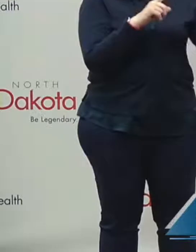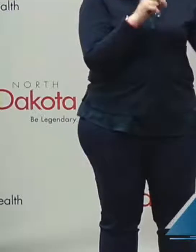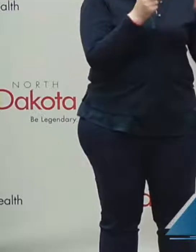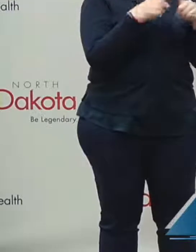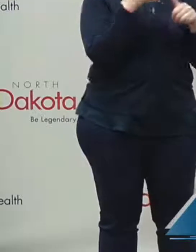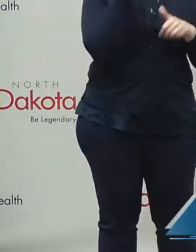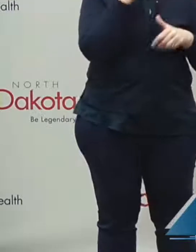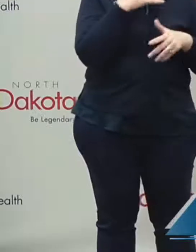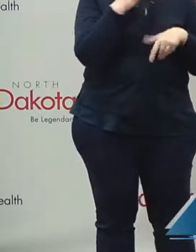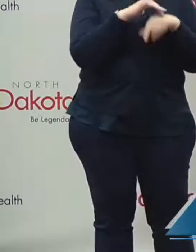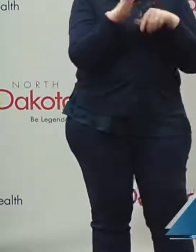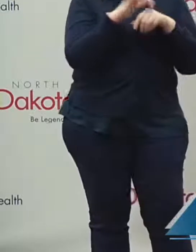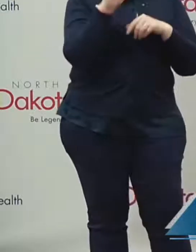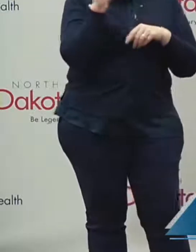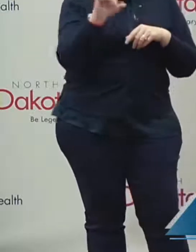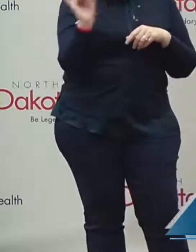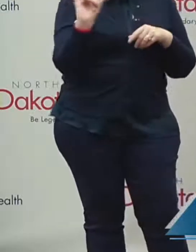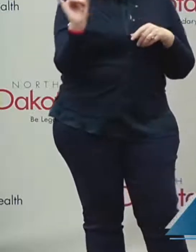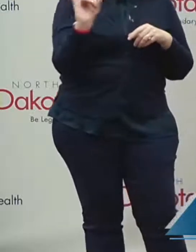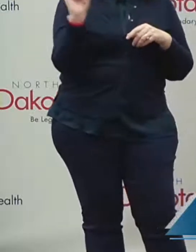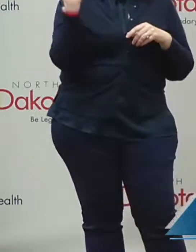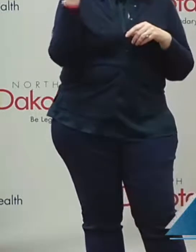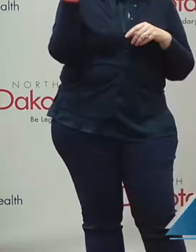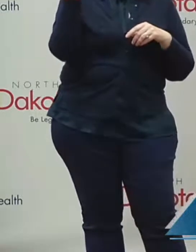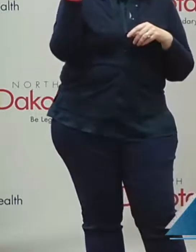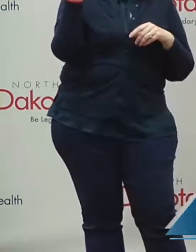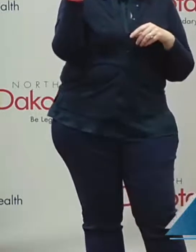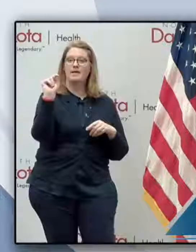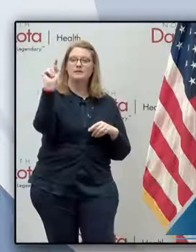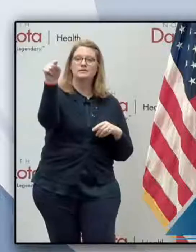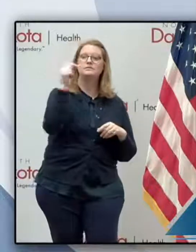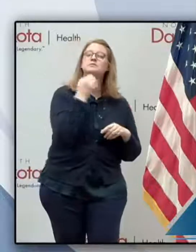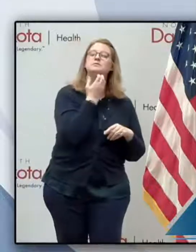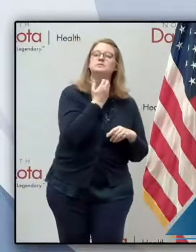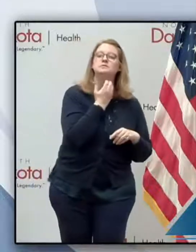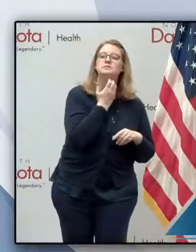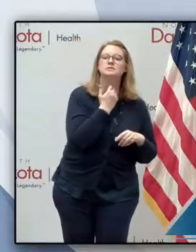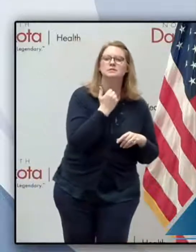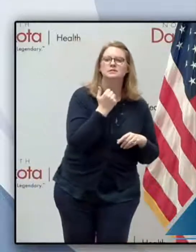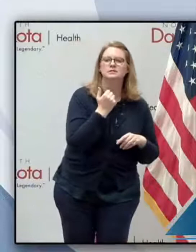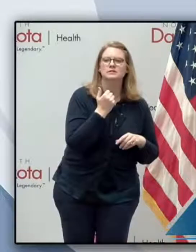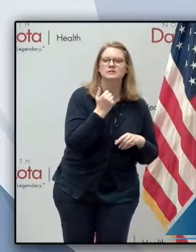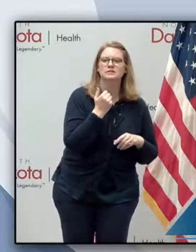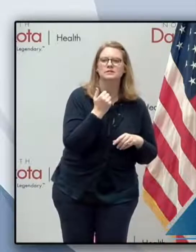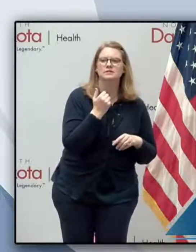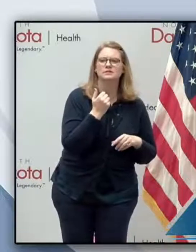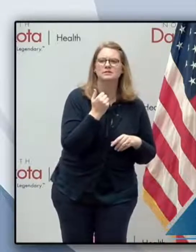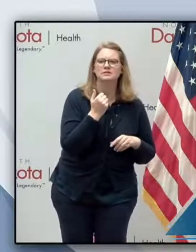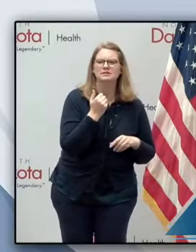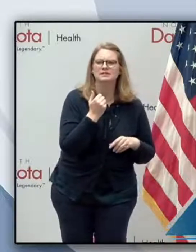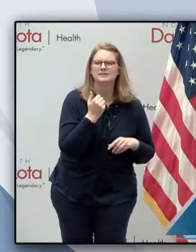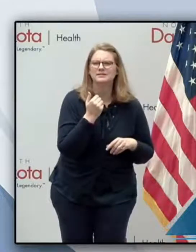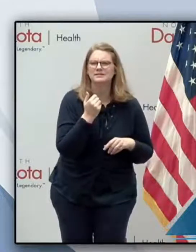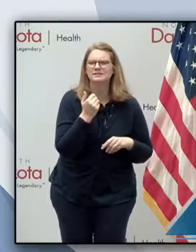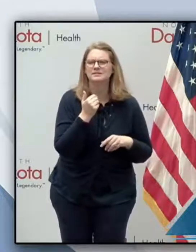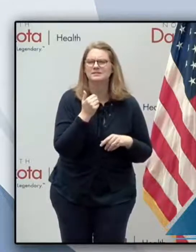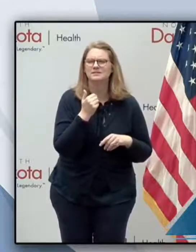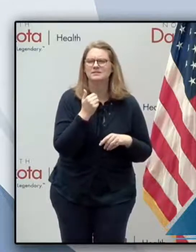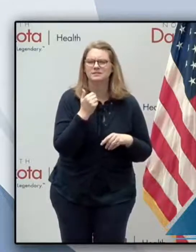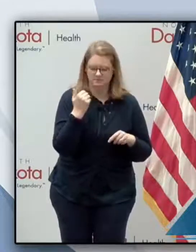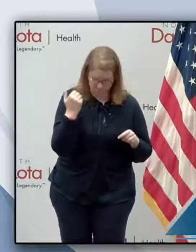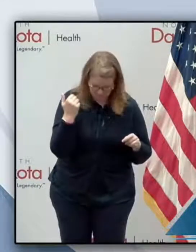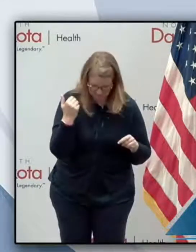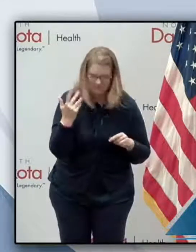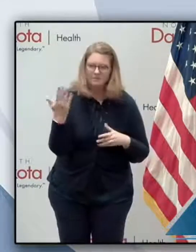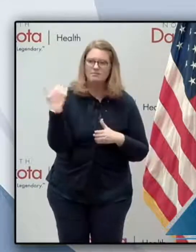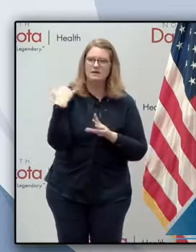available for questions. I think we're going right back here, Matt. Thank you for taking my question. For the past 7 months now,